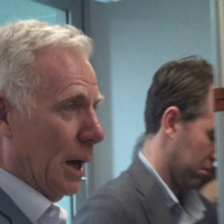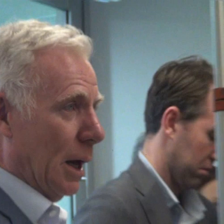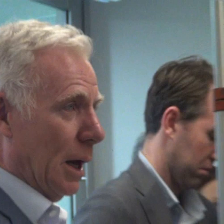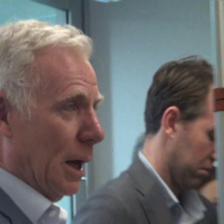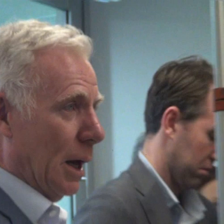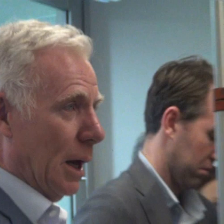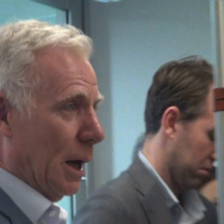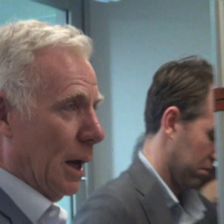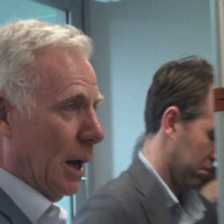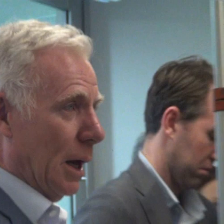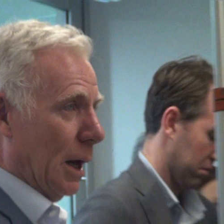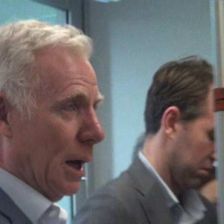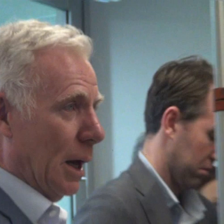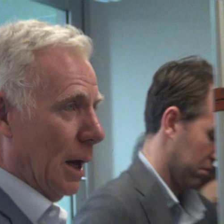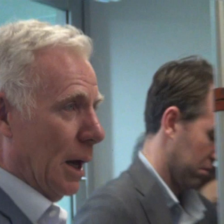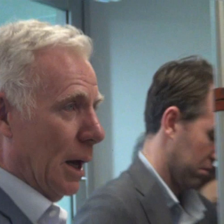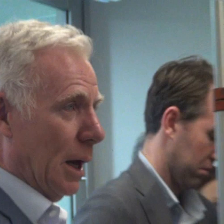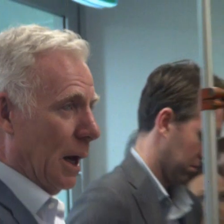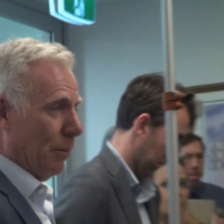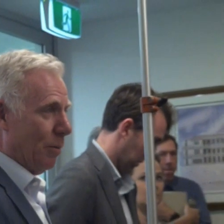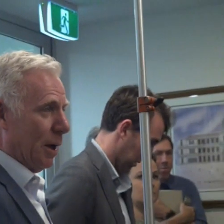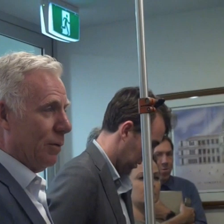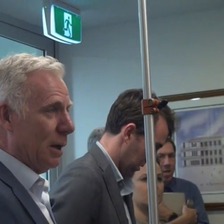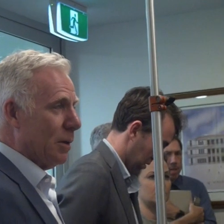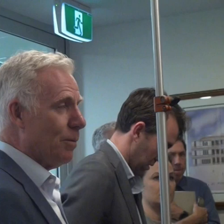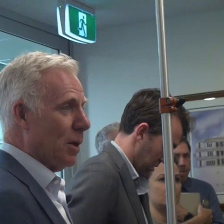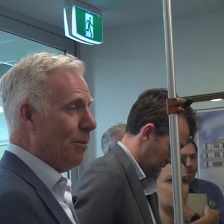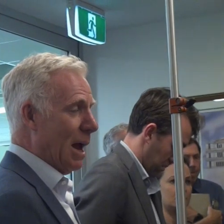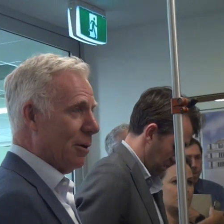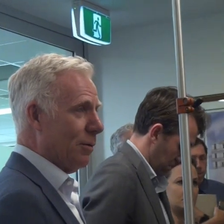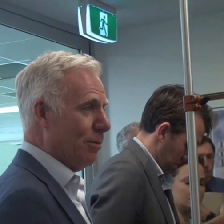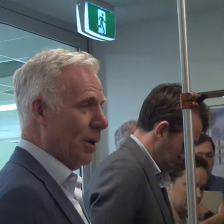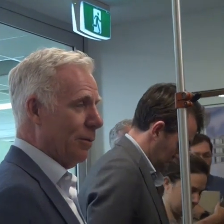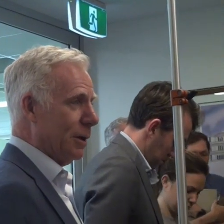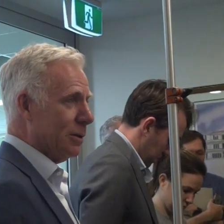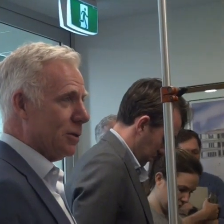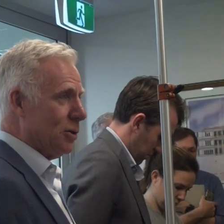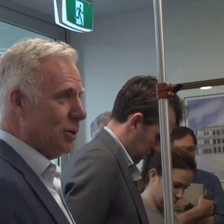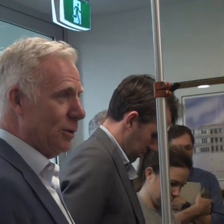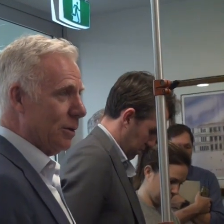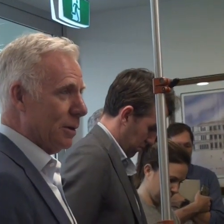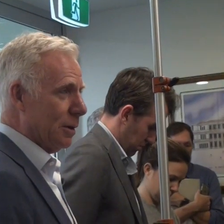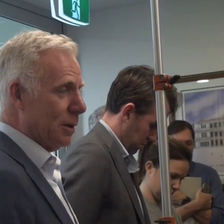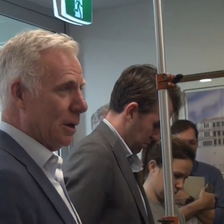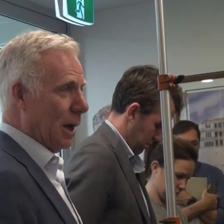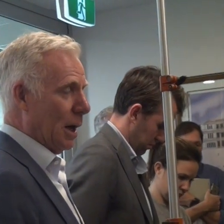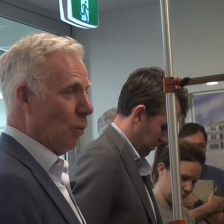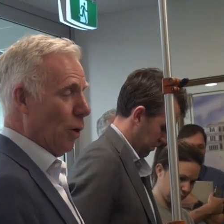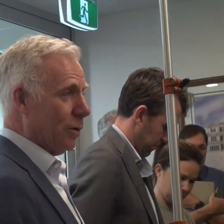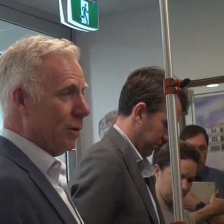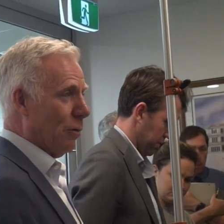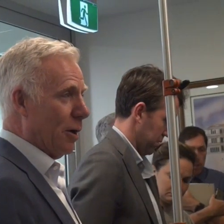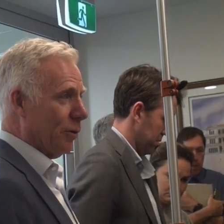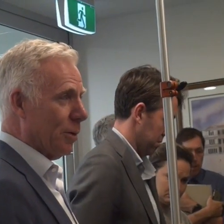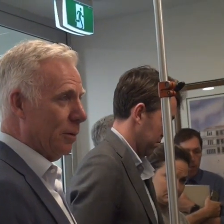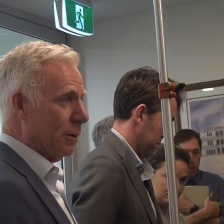there is a connection there with Wright Hospital. I believe the parent of the student